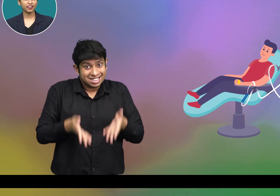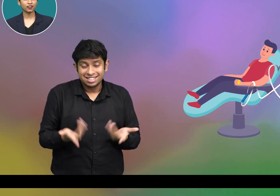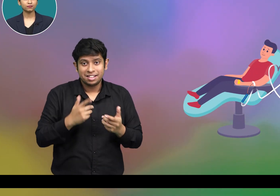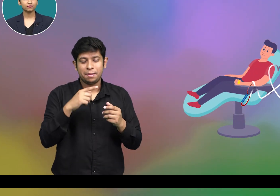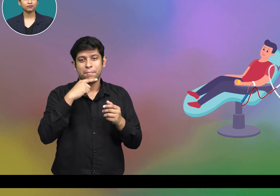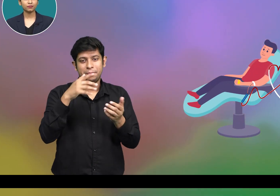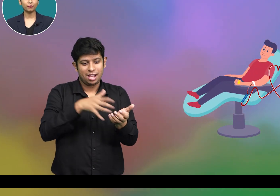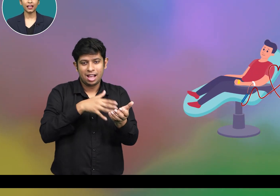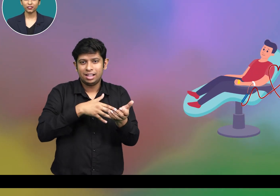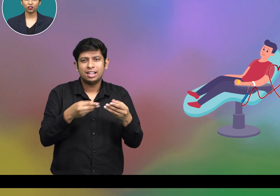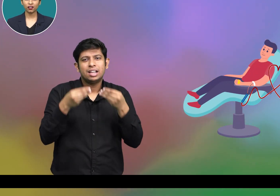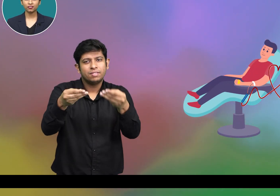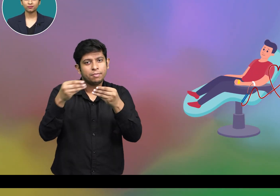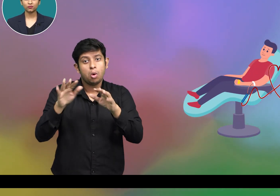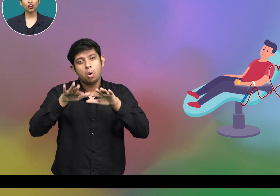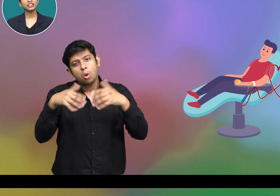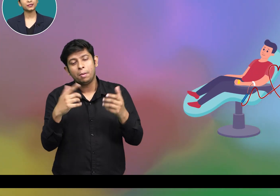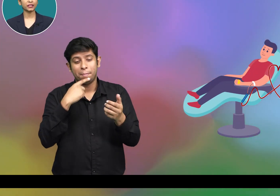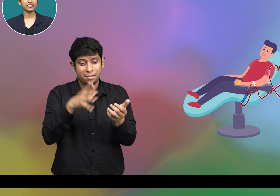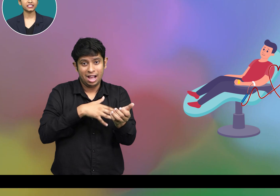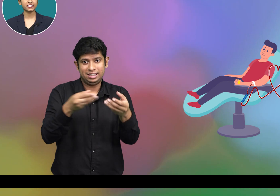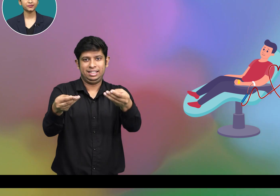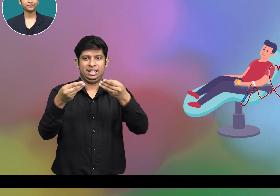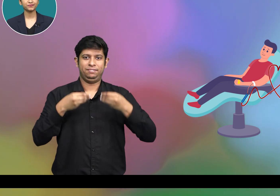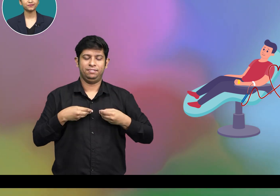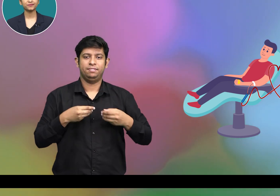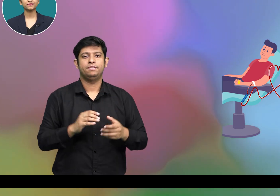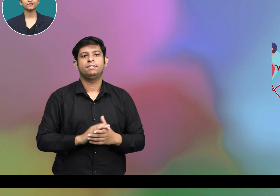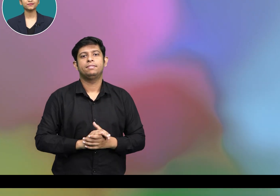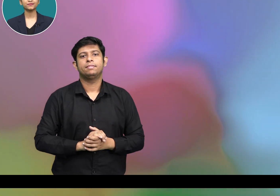Look here, blood donor or recipients.